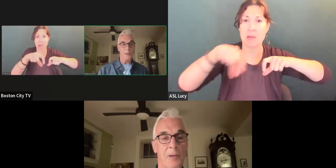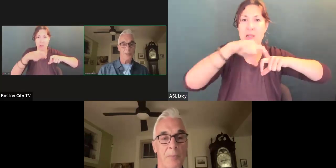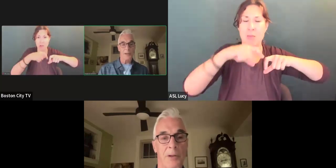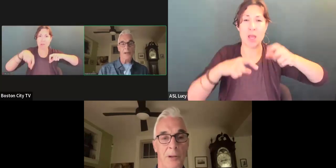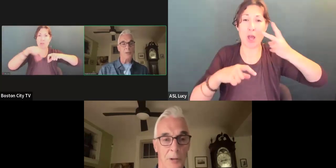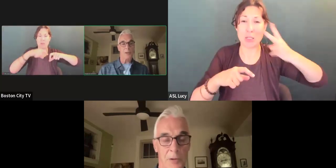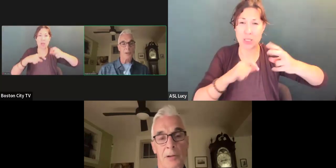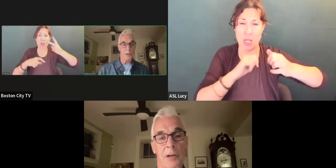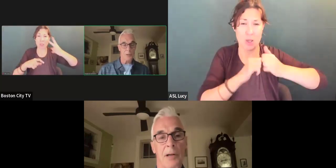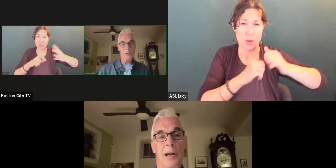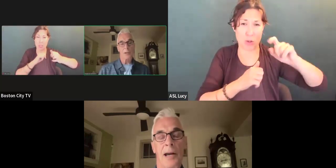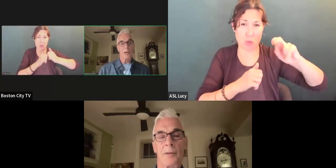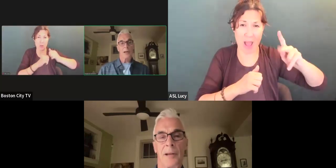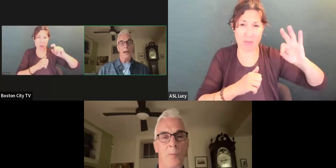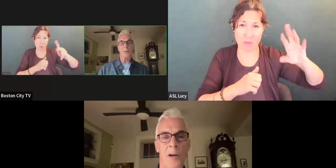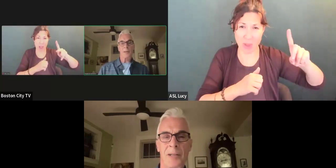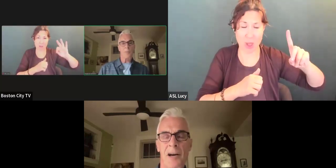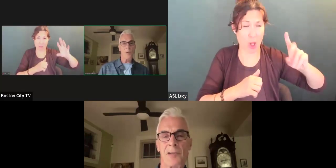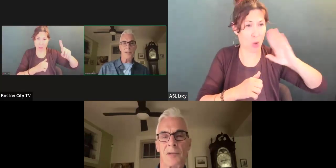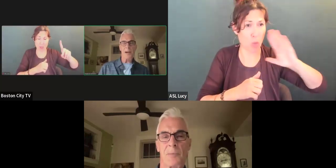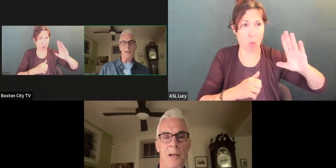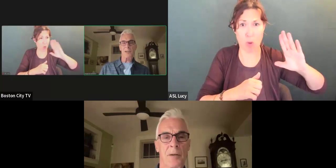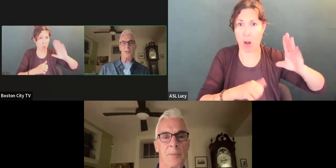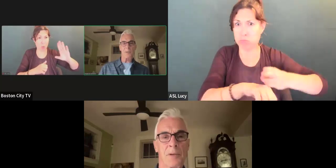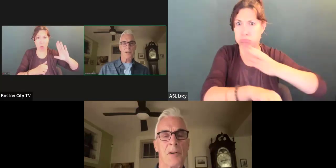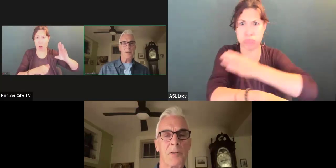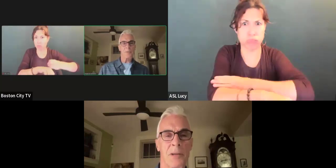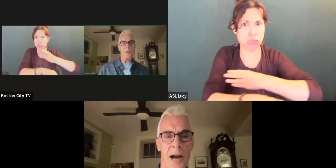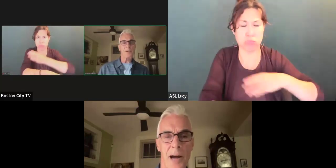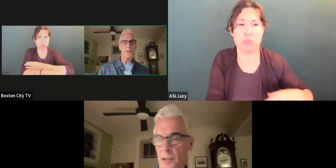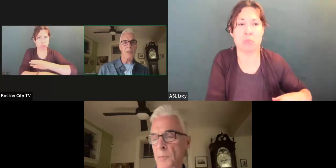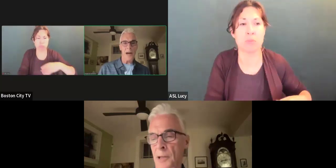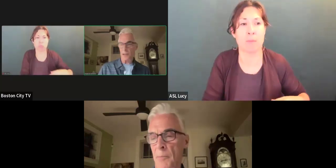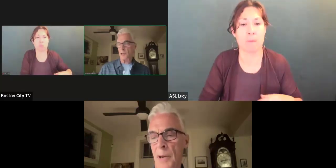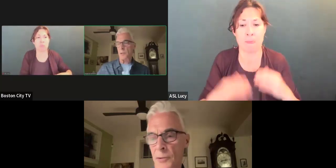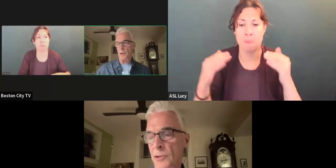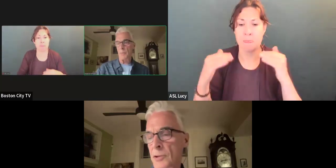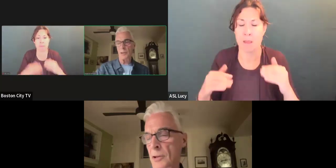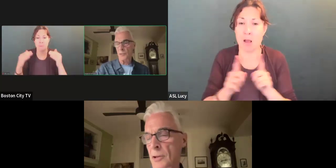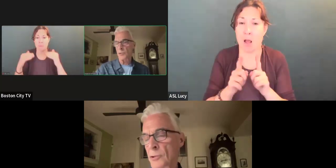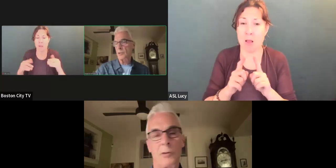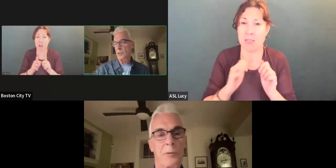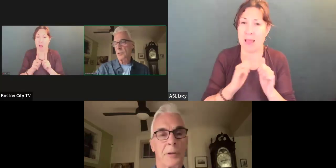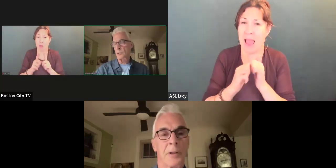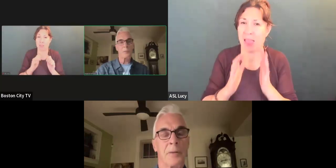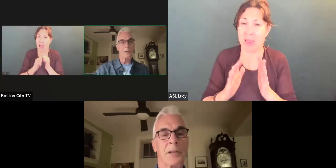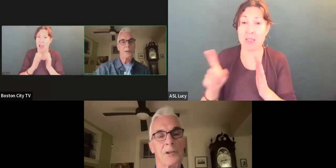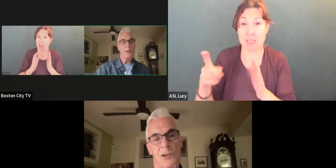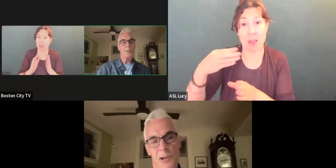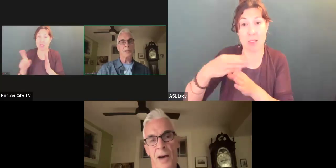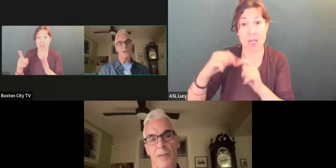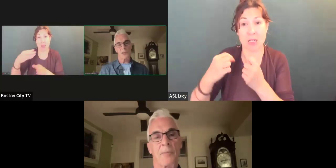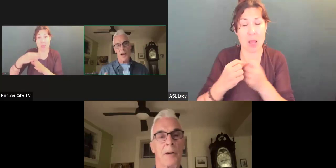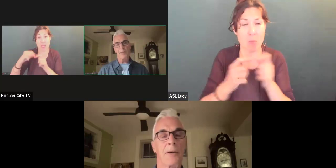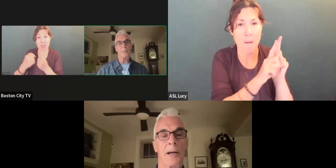it hasn't been in years. And what it does is the athletes become mentors for children, because